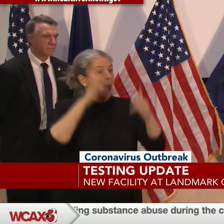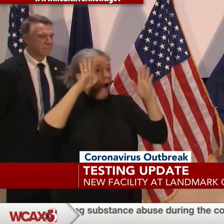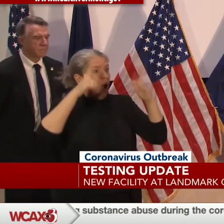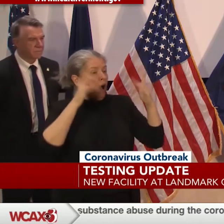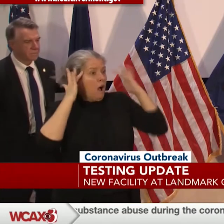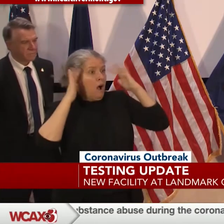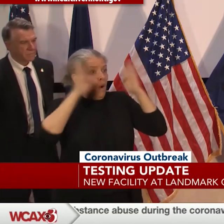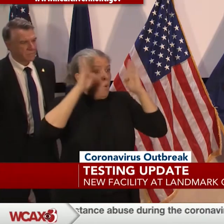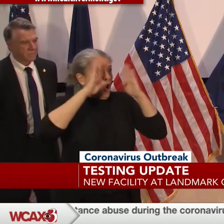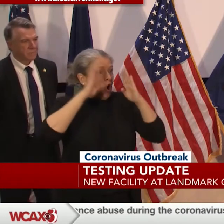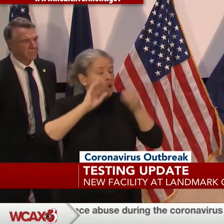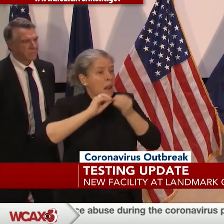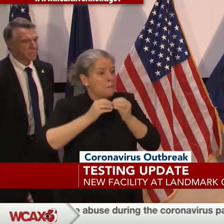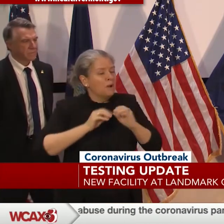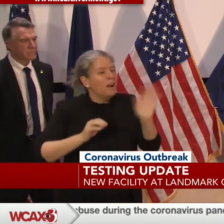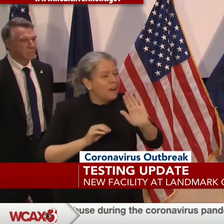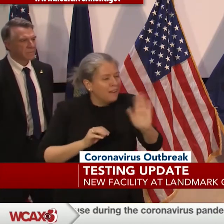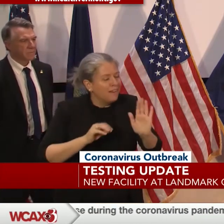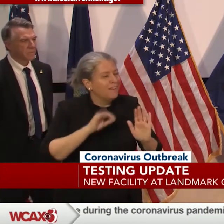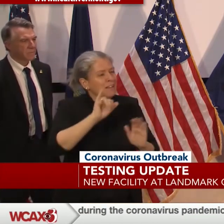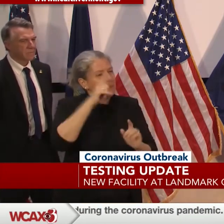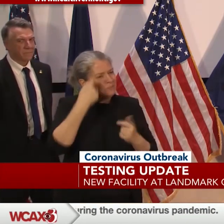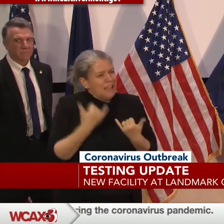just the absolute number of tests.